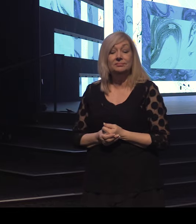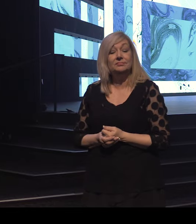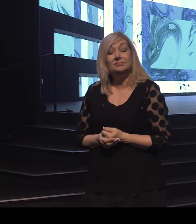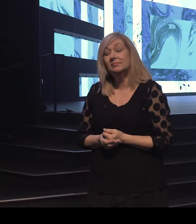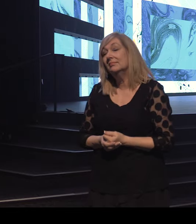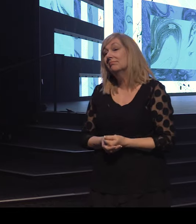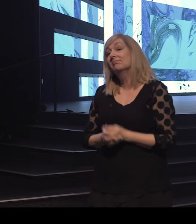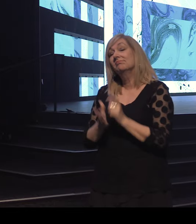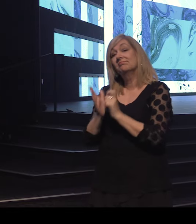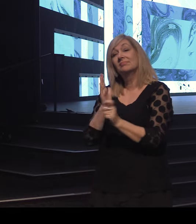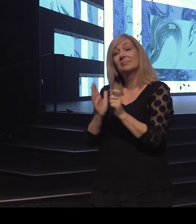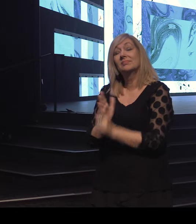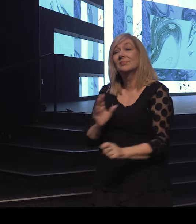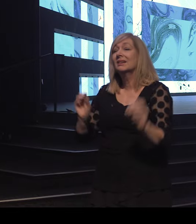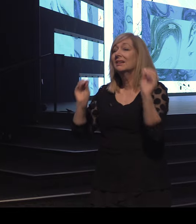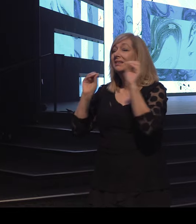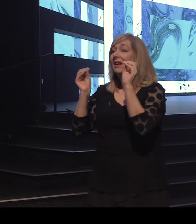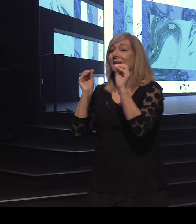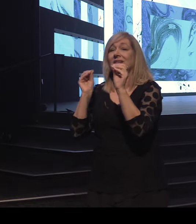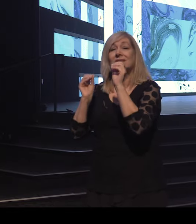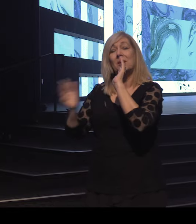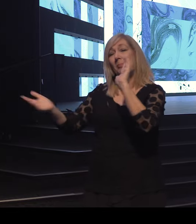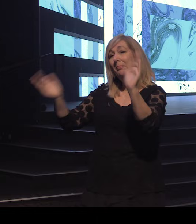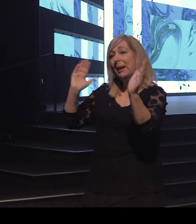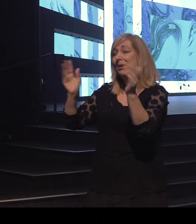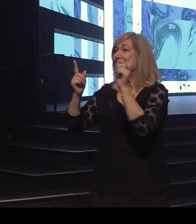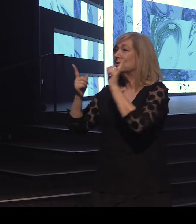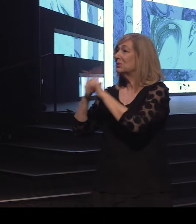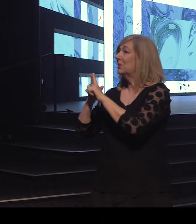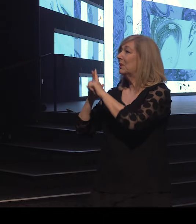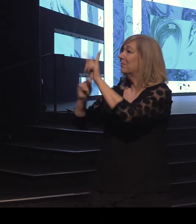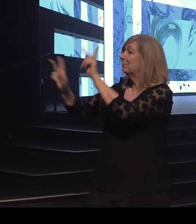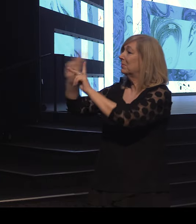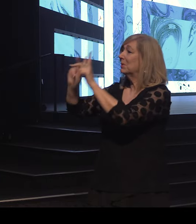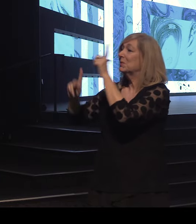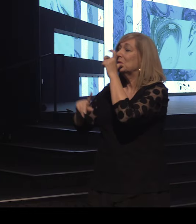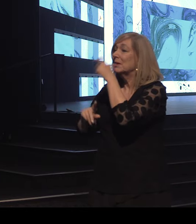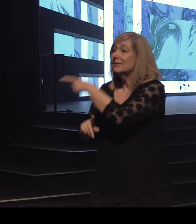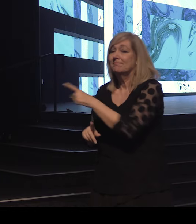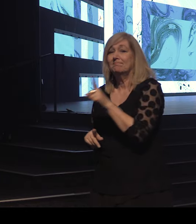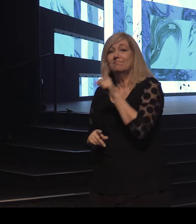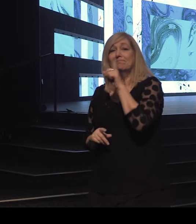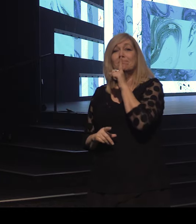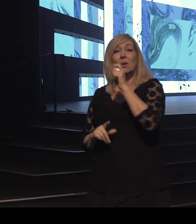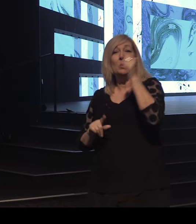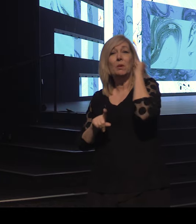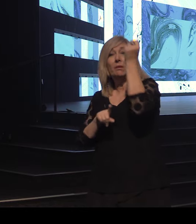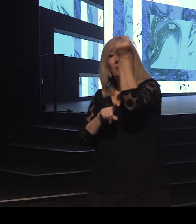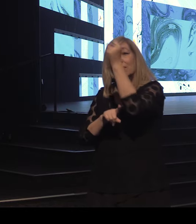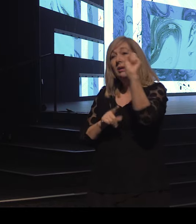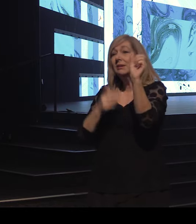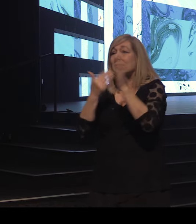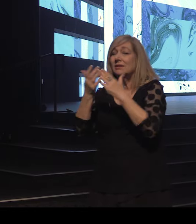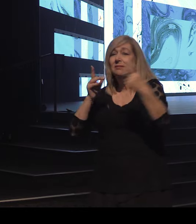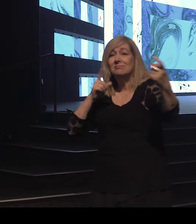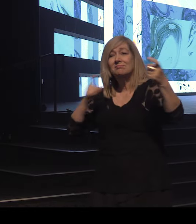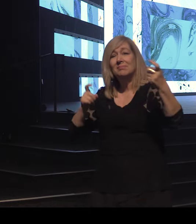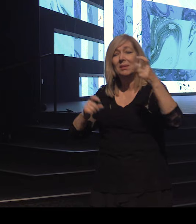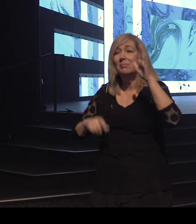Nothing is so unworthy of a civilized nation as to not speak out in protest while governed by an irresponsible group